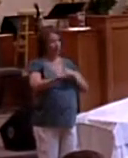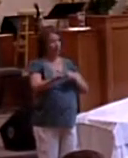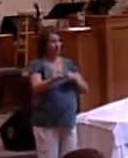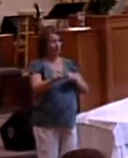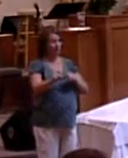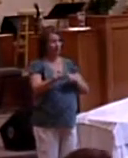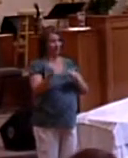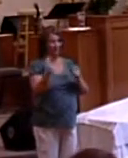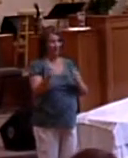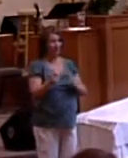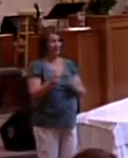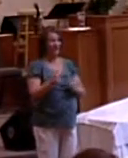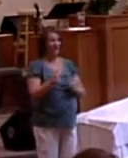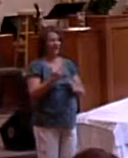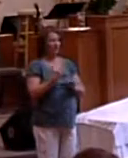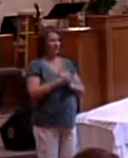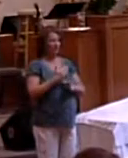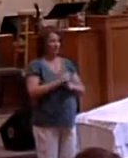And it's kind of annoying.